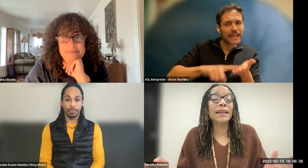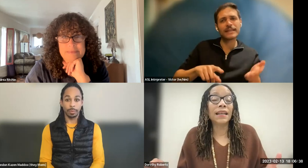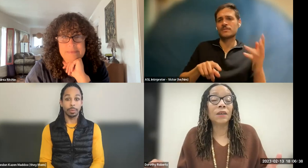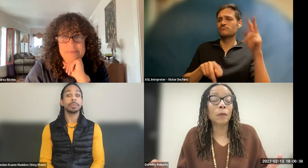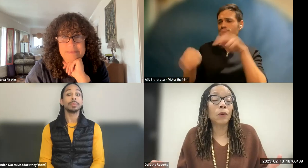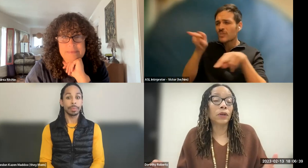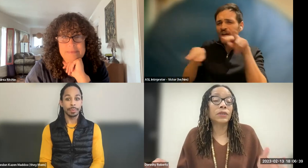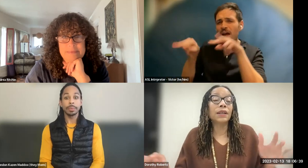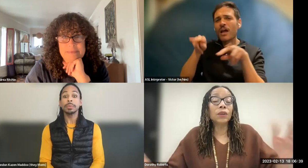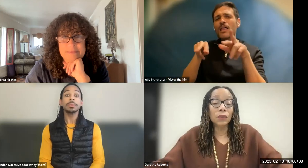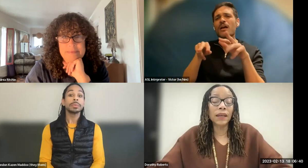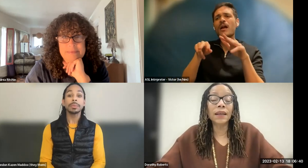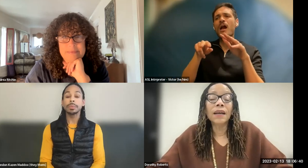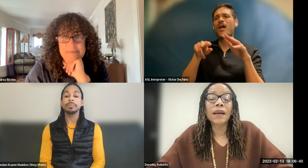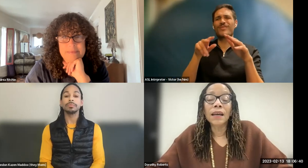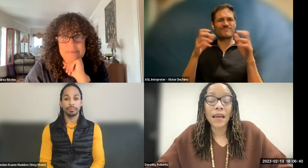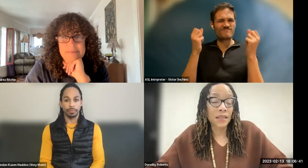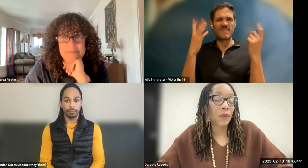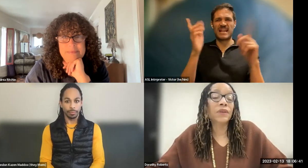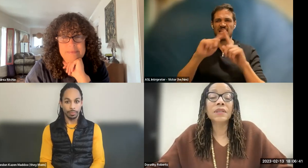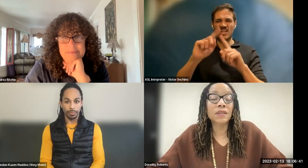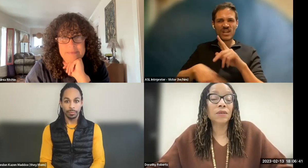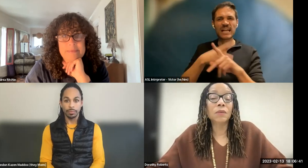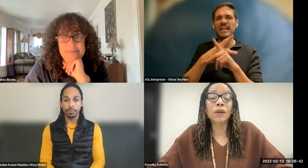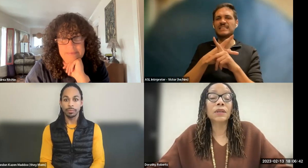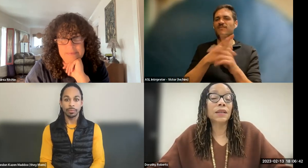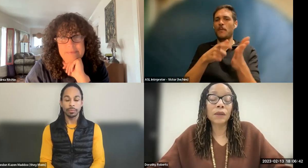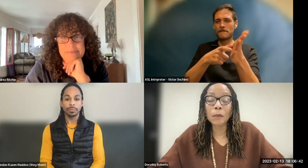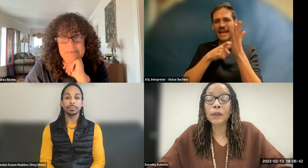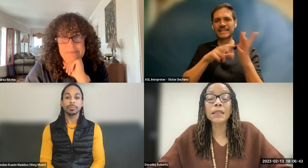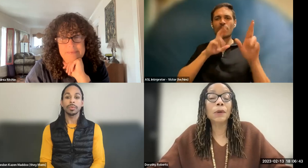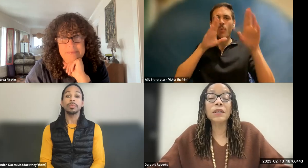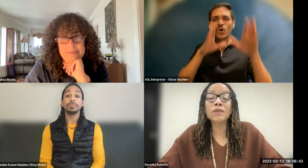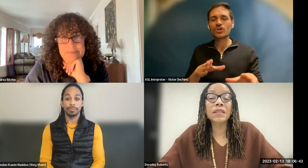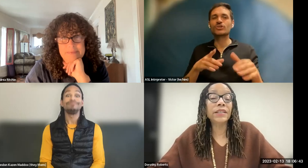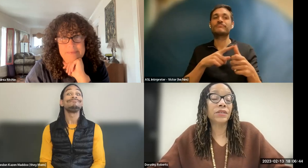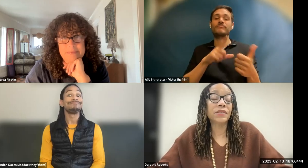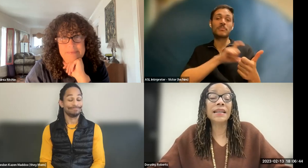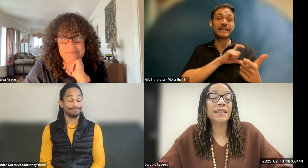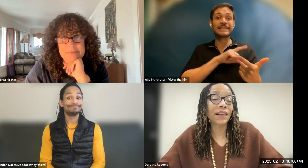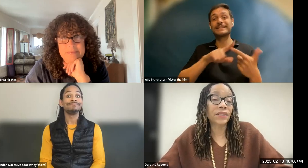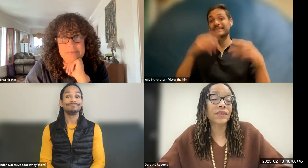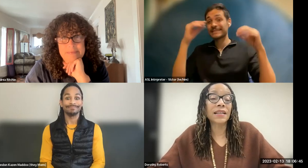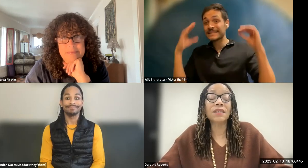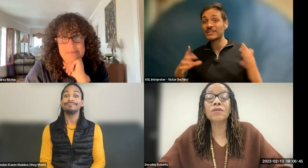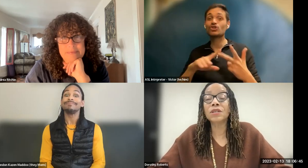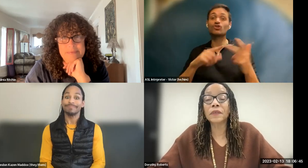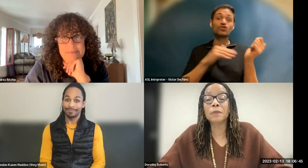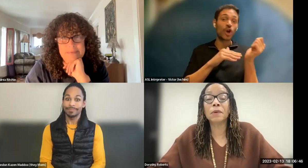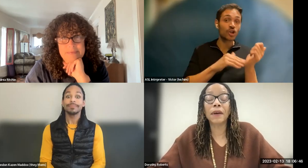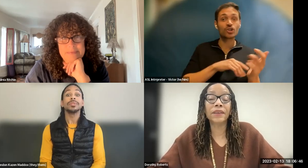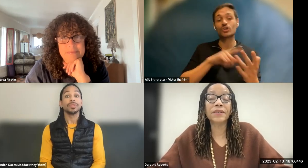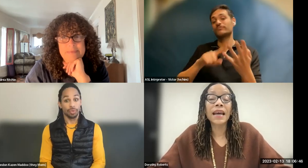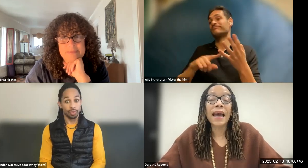of mandated reporters, including caseworkers and social workers, including police, but also teachers and doctors and social